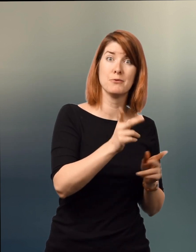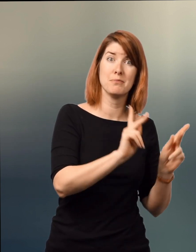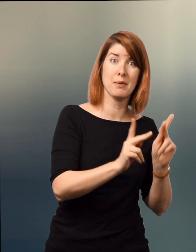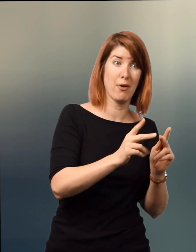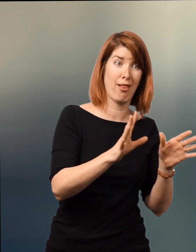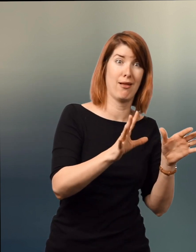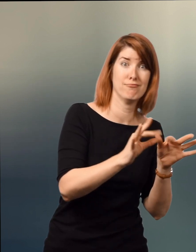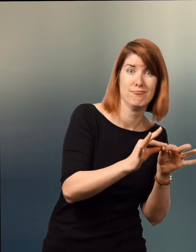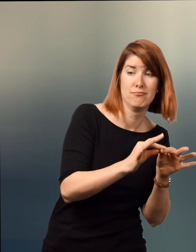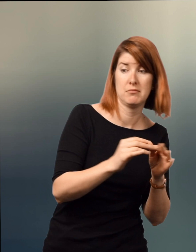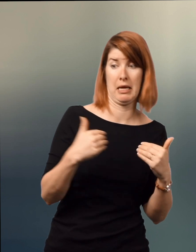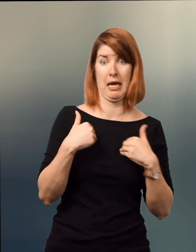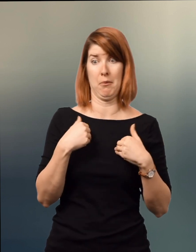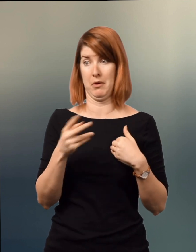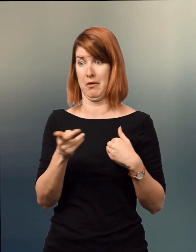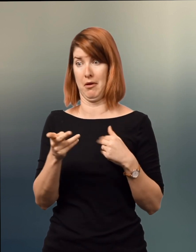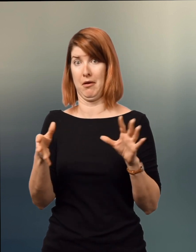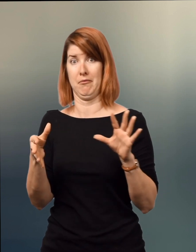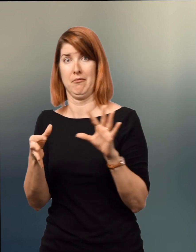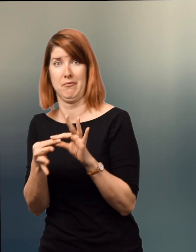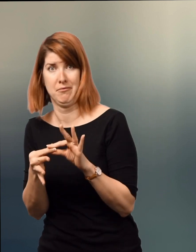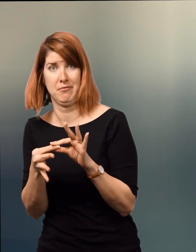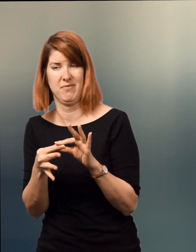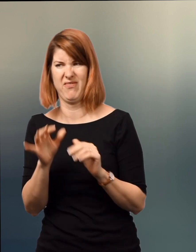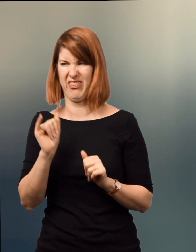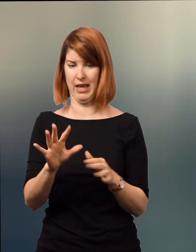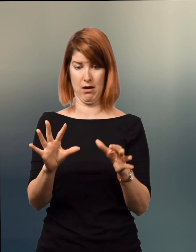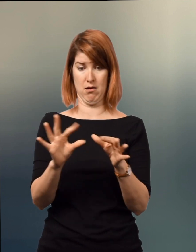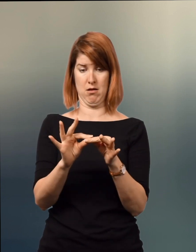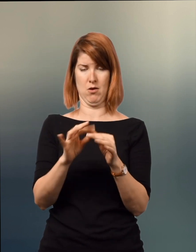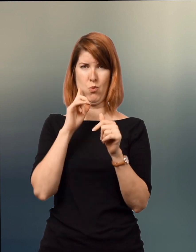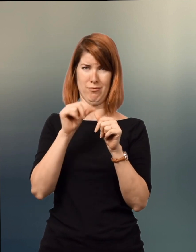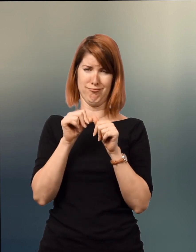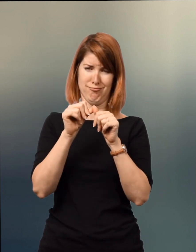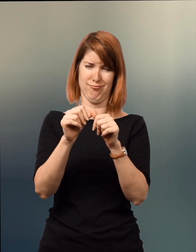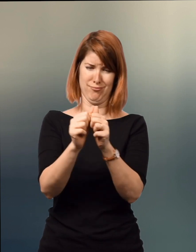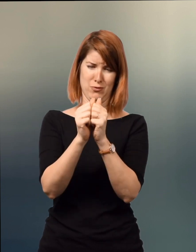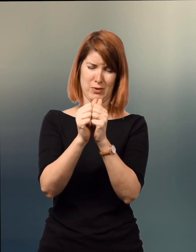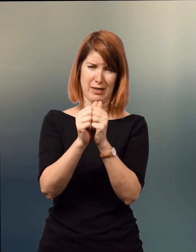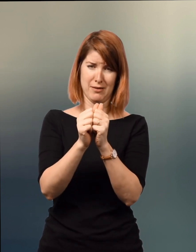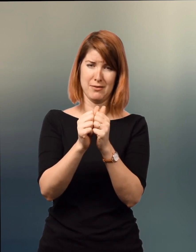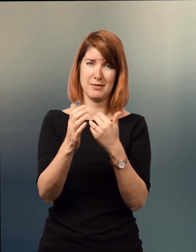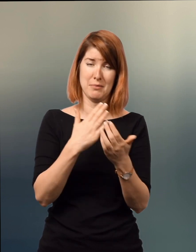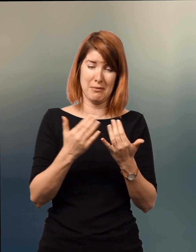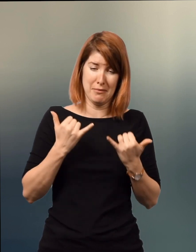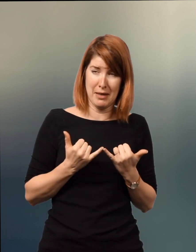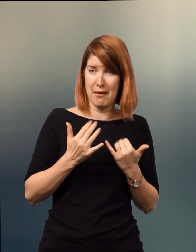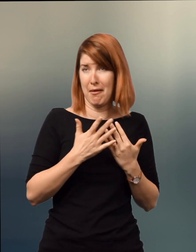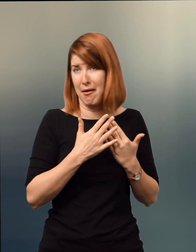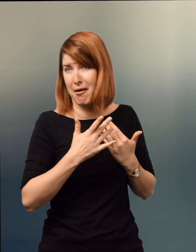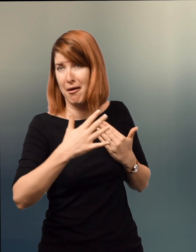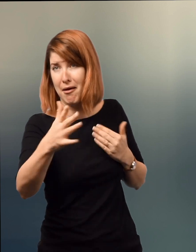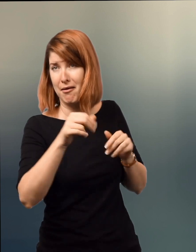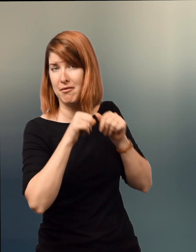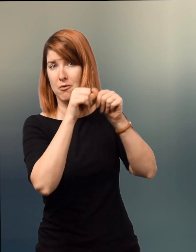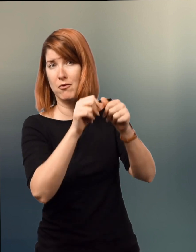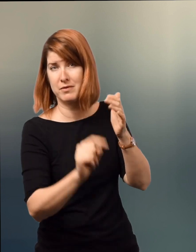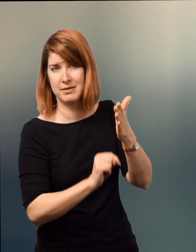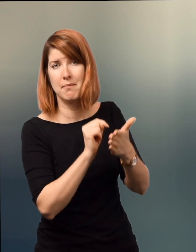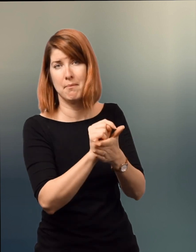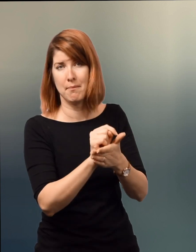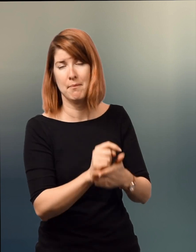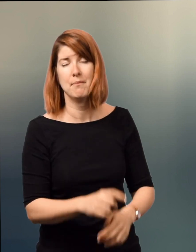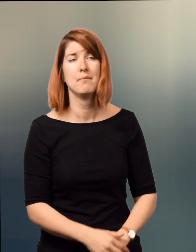one person or animal forms between himself and another specific one, a tie that binds them together in